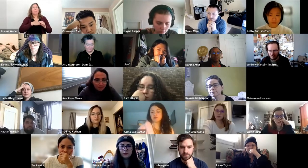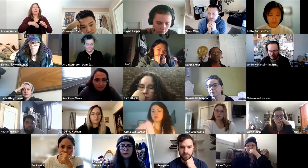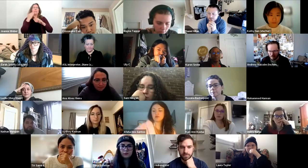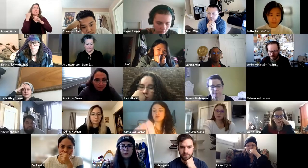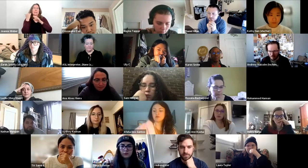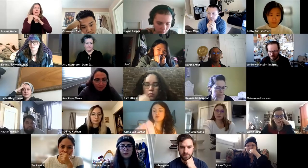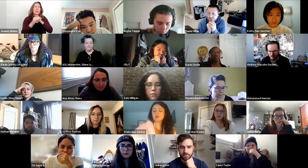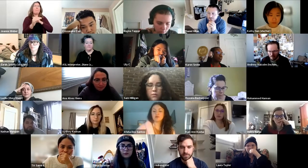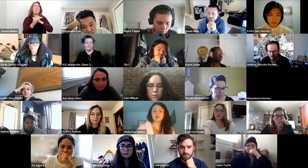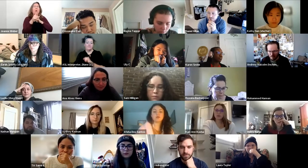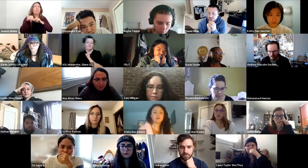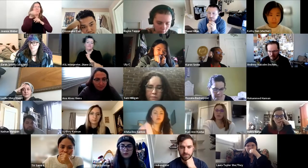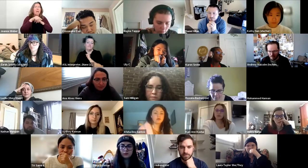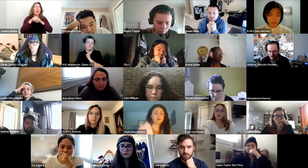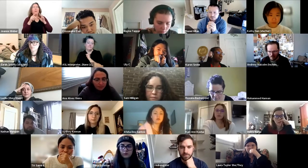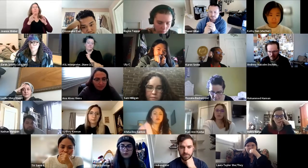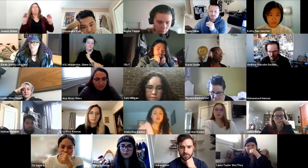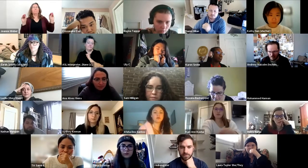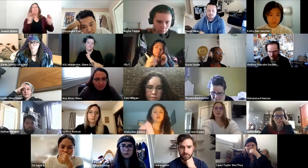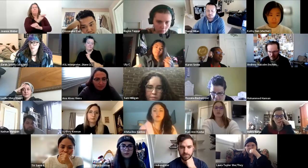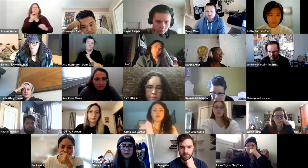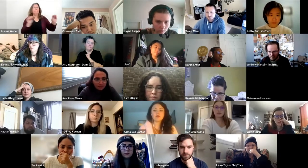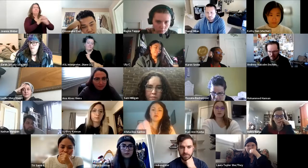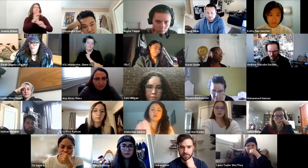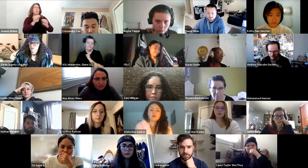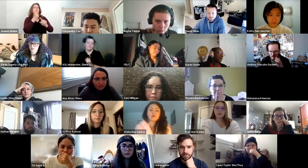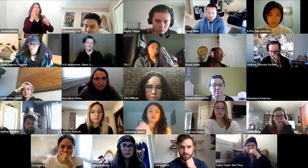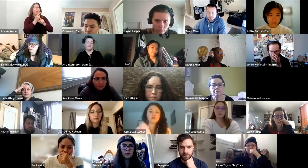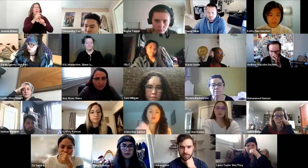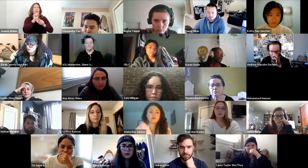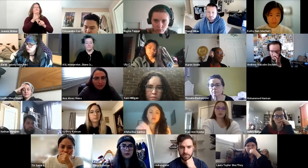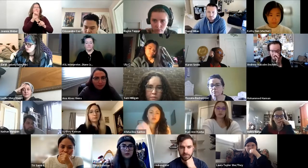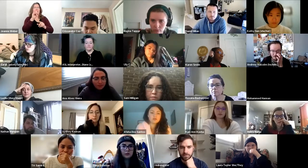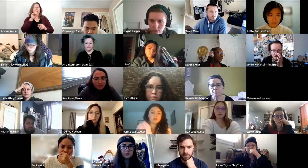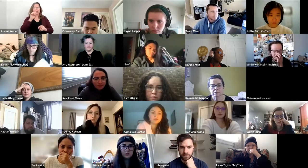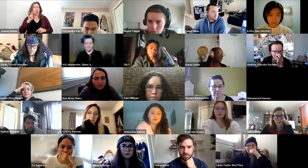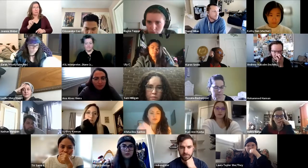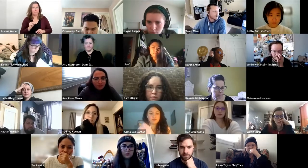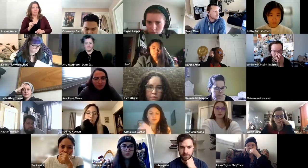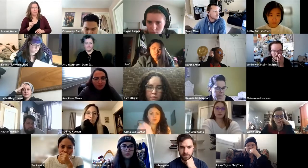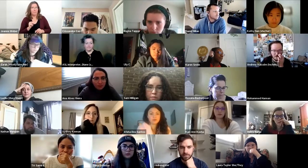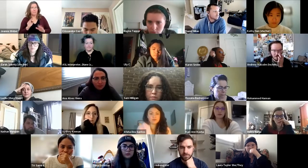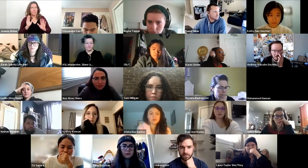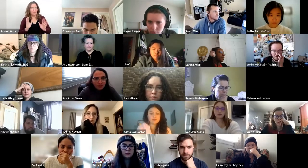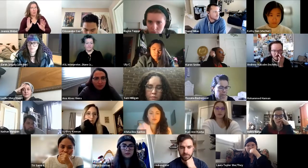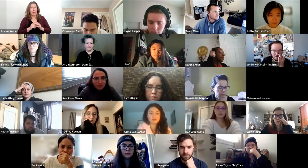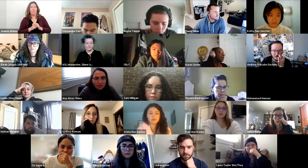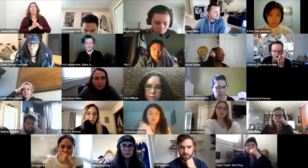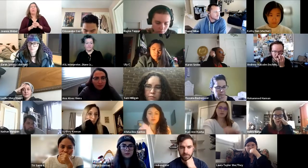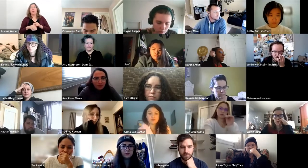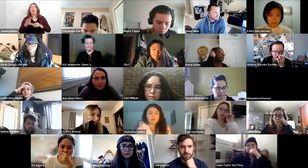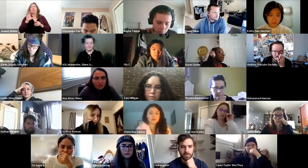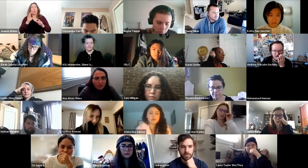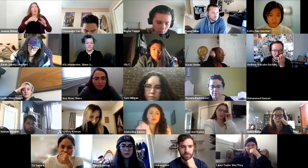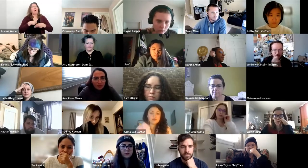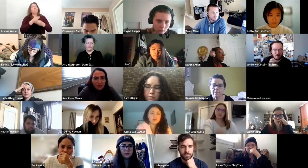section. So you are to email them and let them